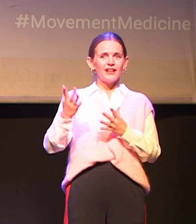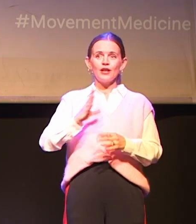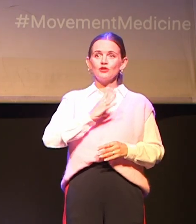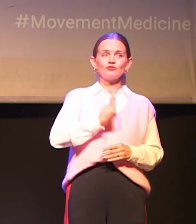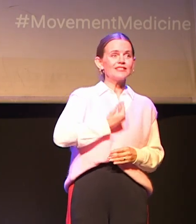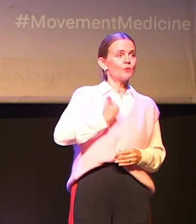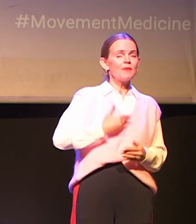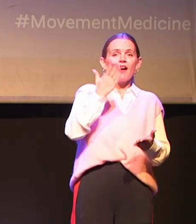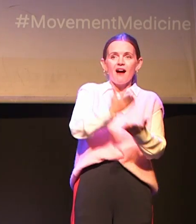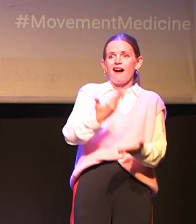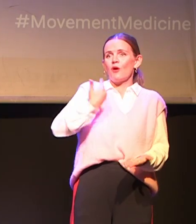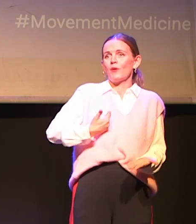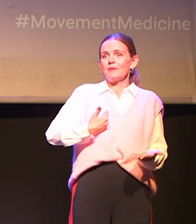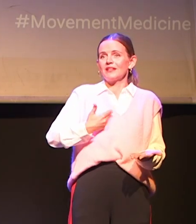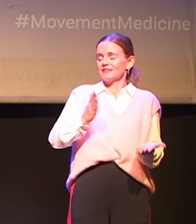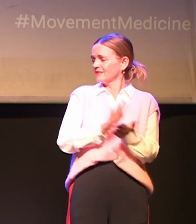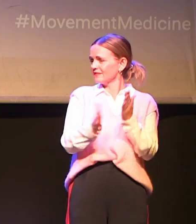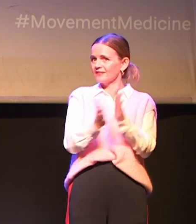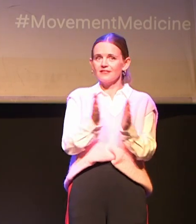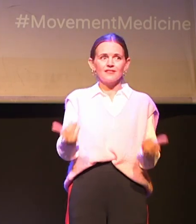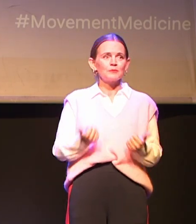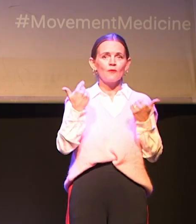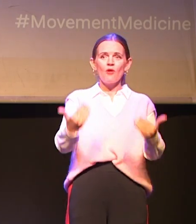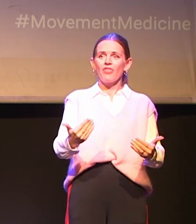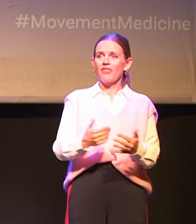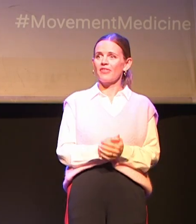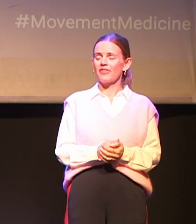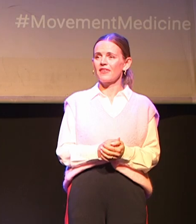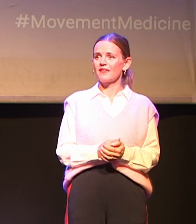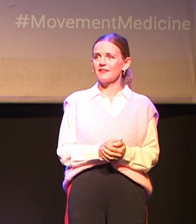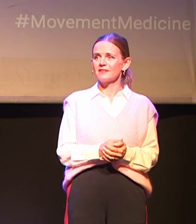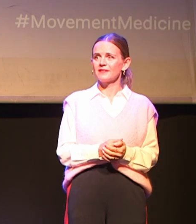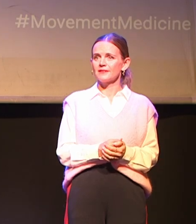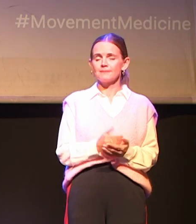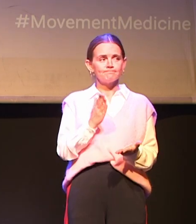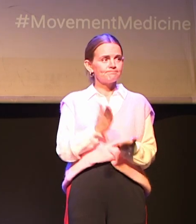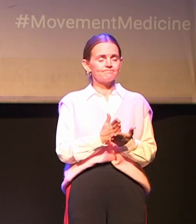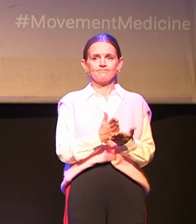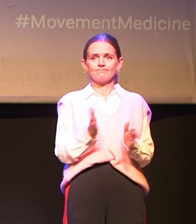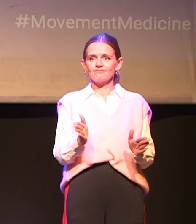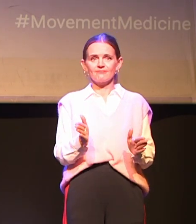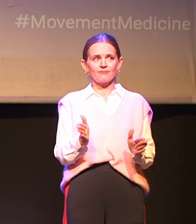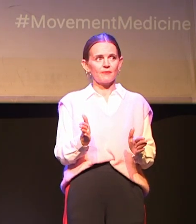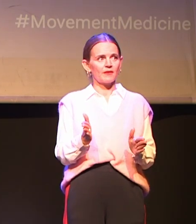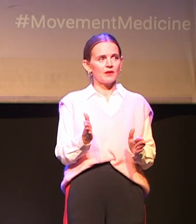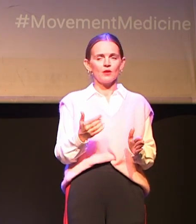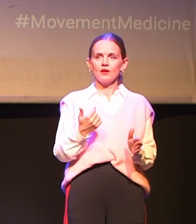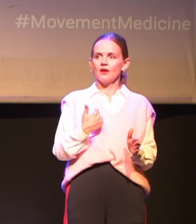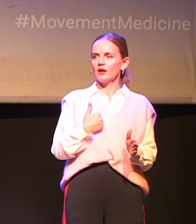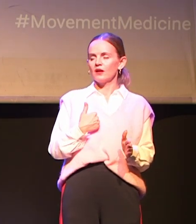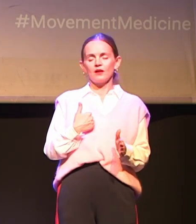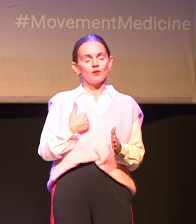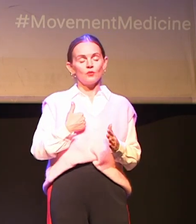woman, end of. Done. Finish. Like, can we move on? Right? It's like, literally, we are stuck in the